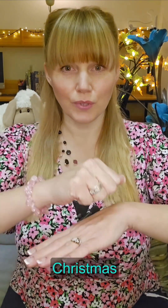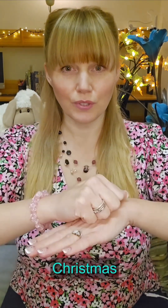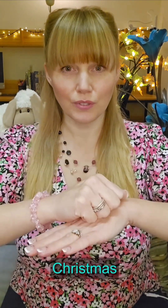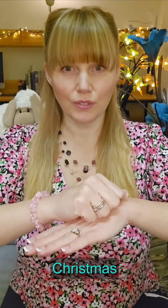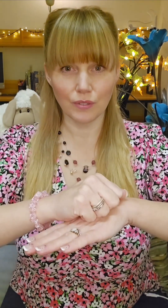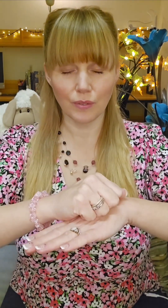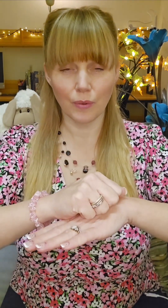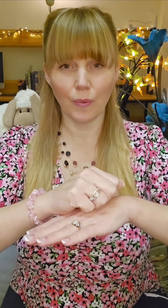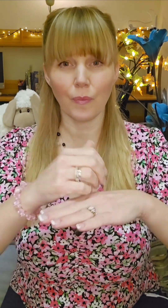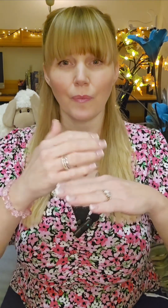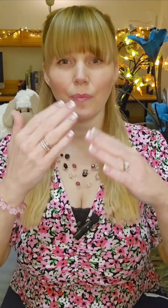Christmas